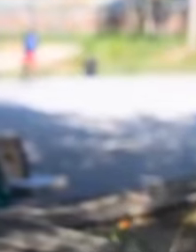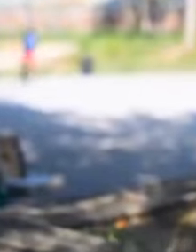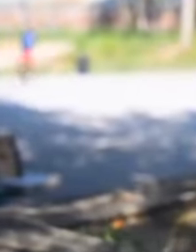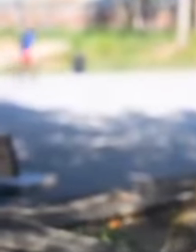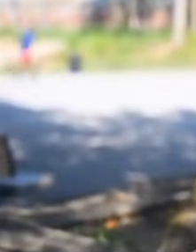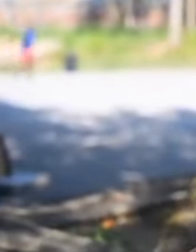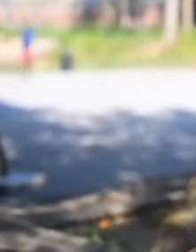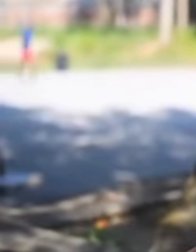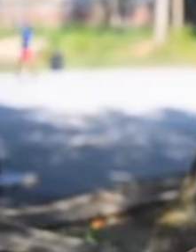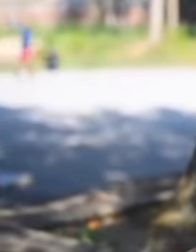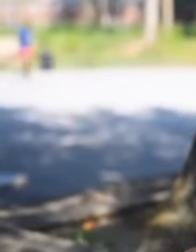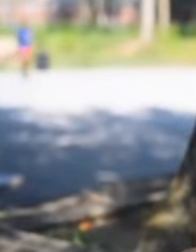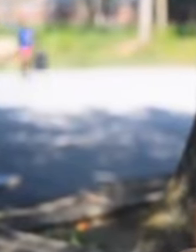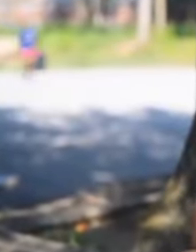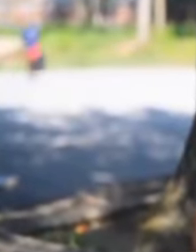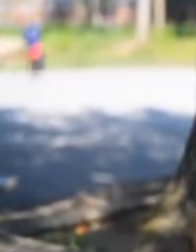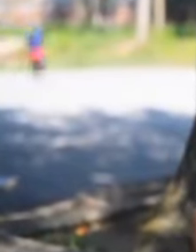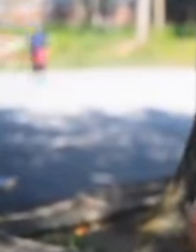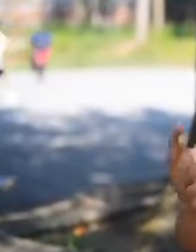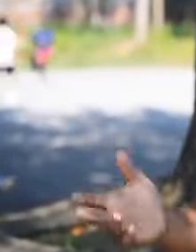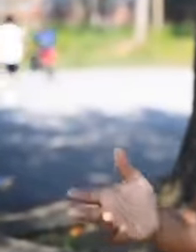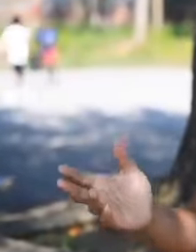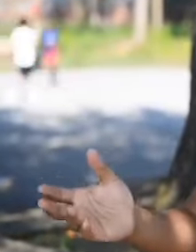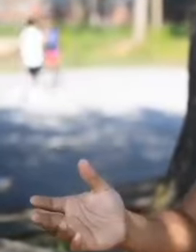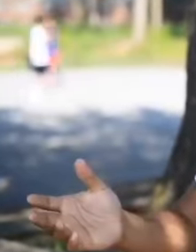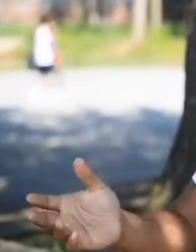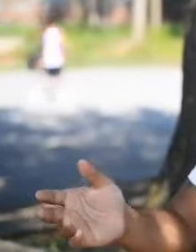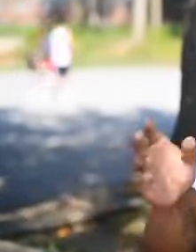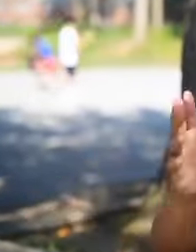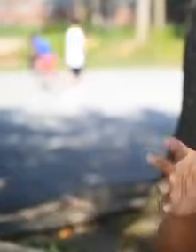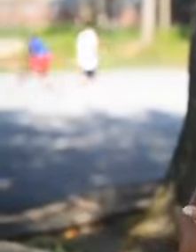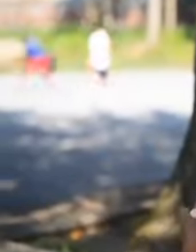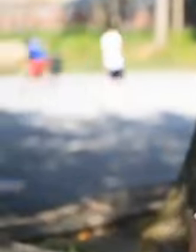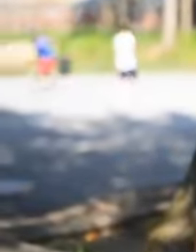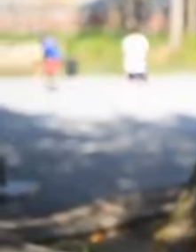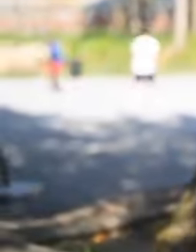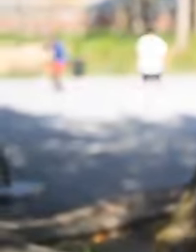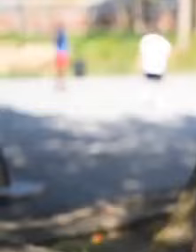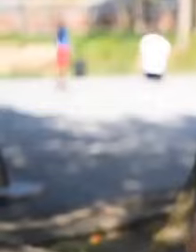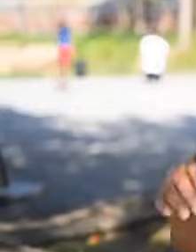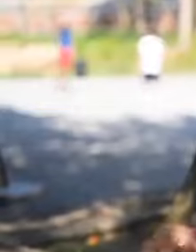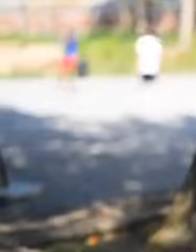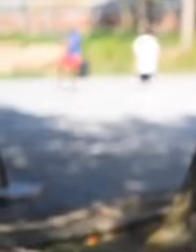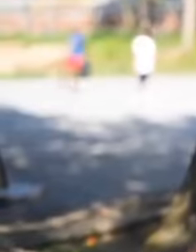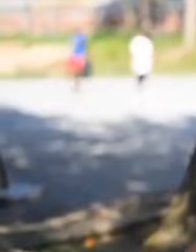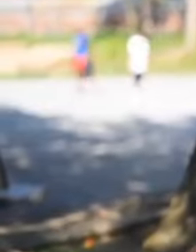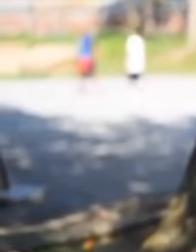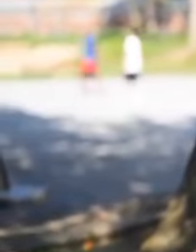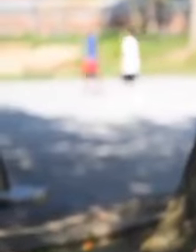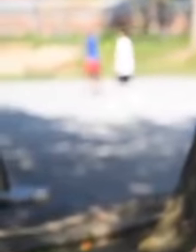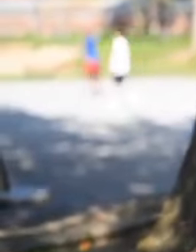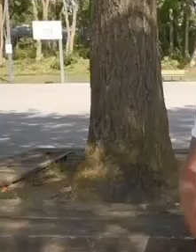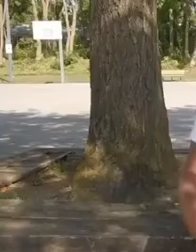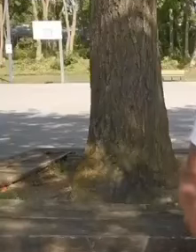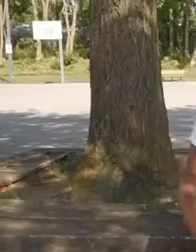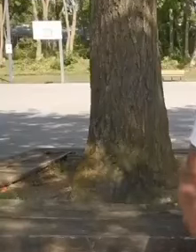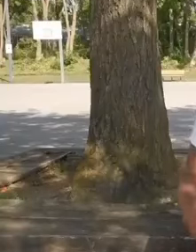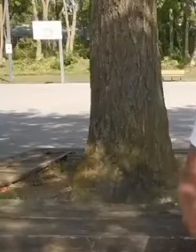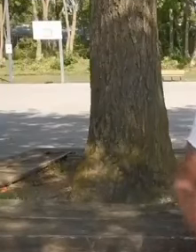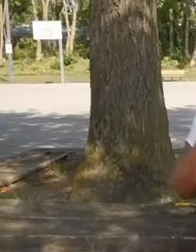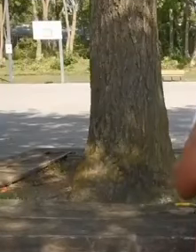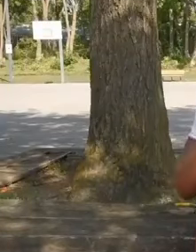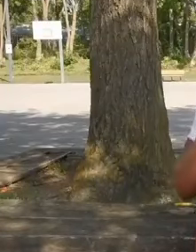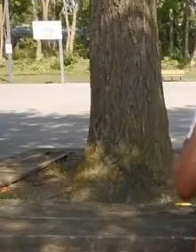my2020census.gov right now, fill it out. It takes about 10 minutes and all your personal information being kept confidential. So